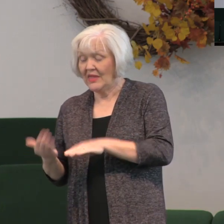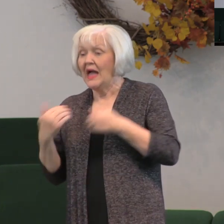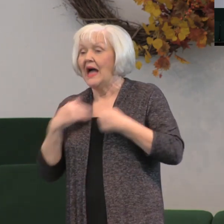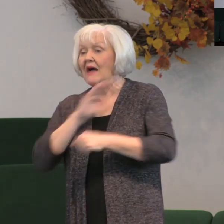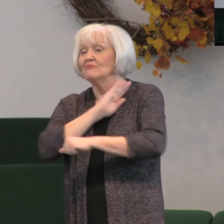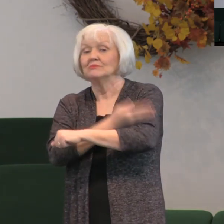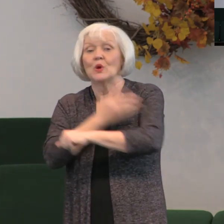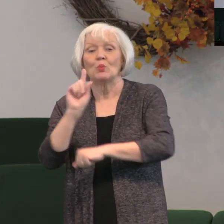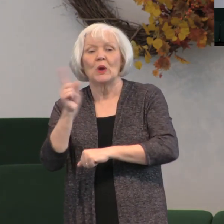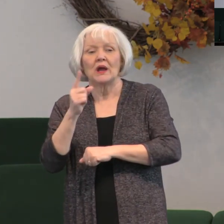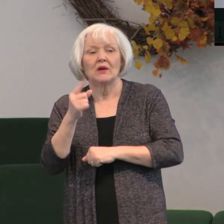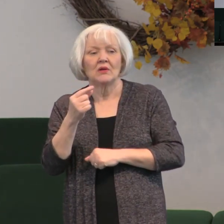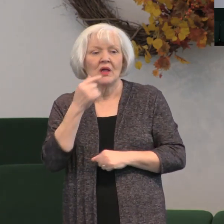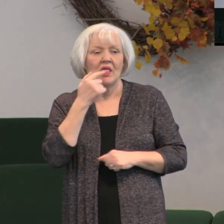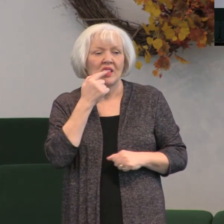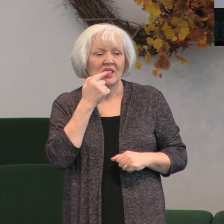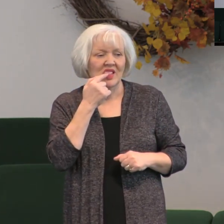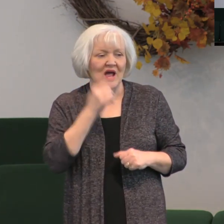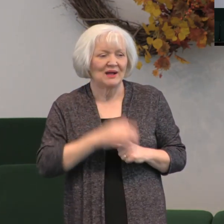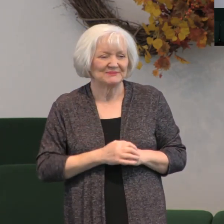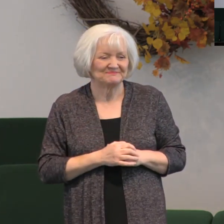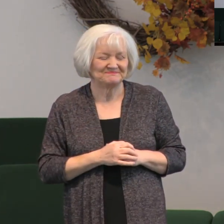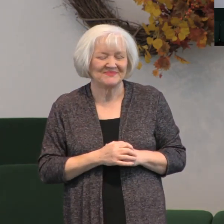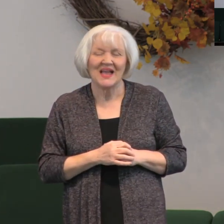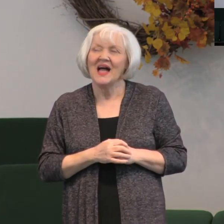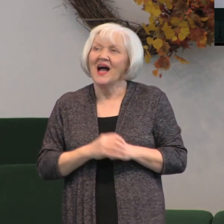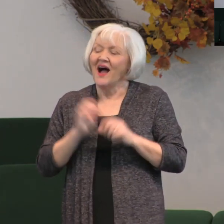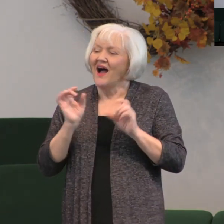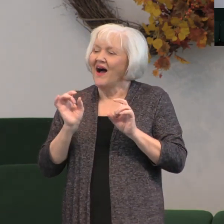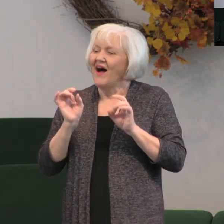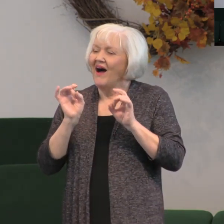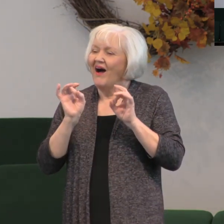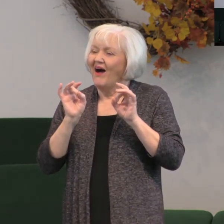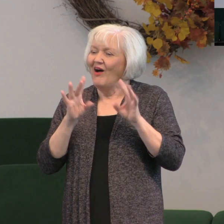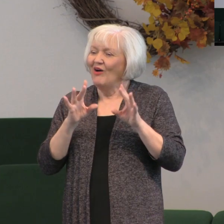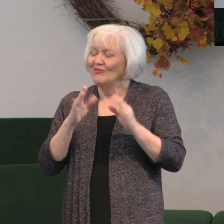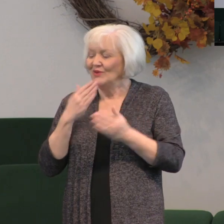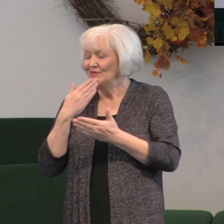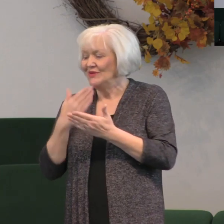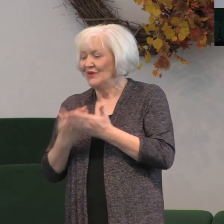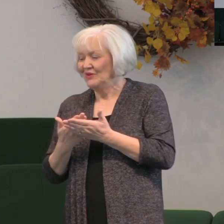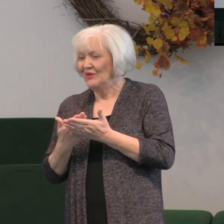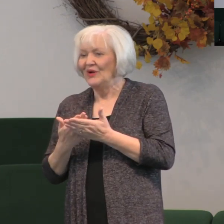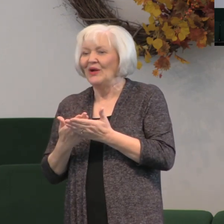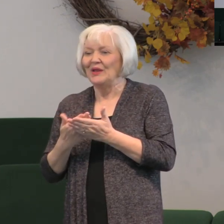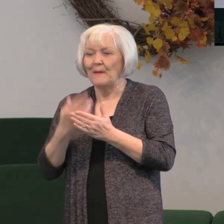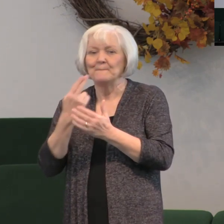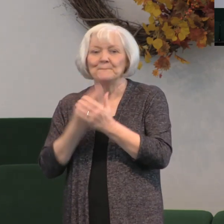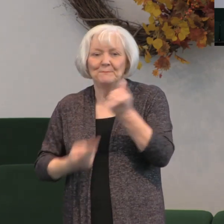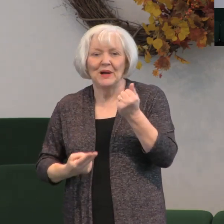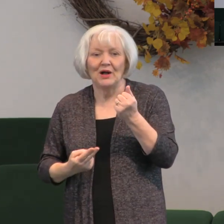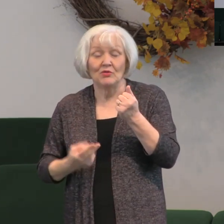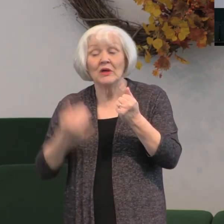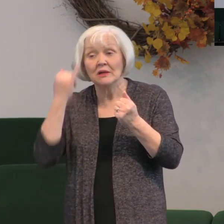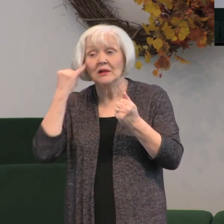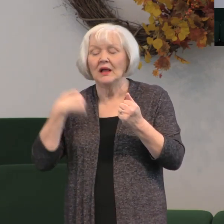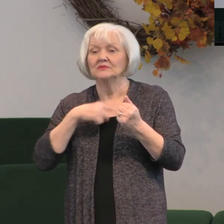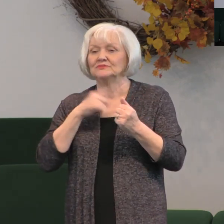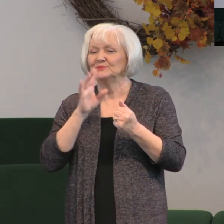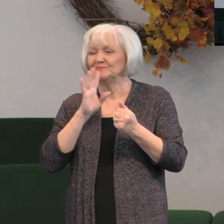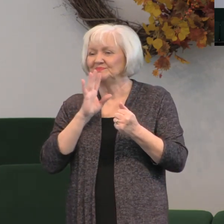There is incredible potential for harm or for good when we speak. And we must believe in the